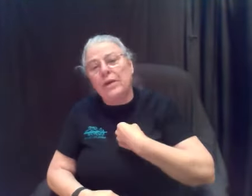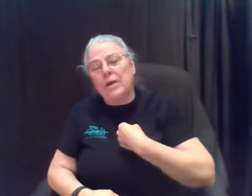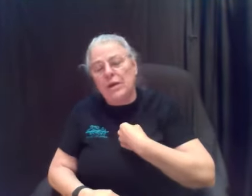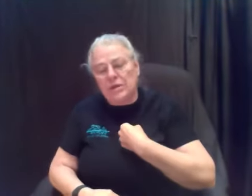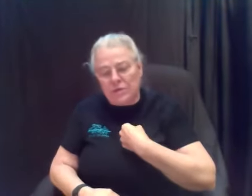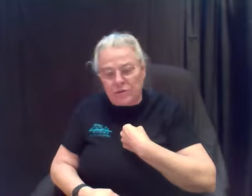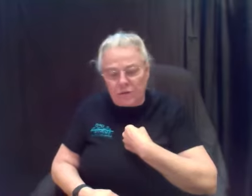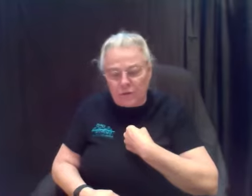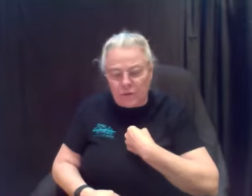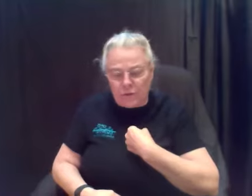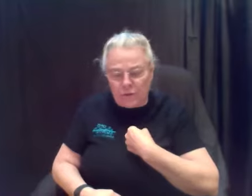me to.